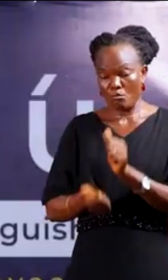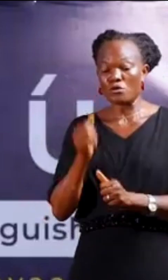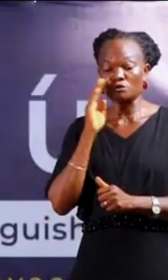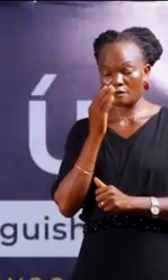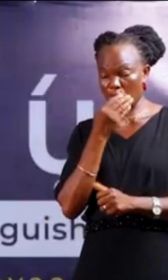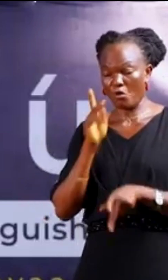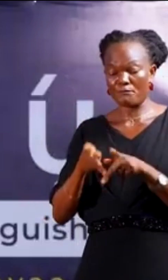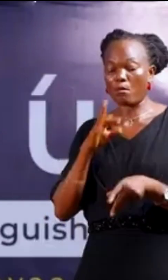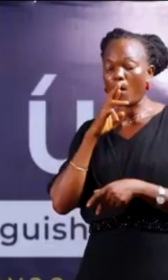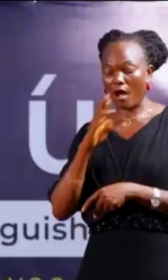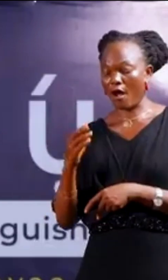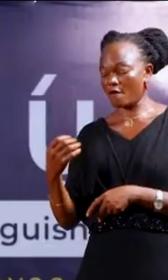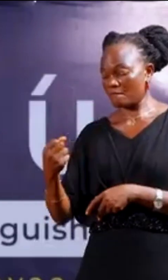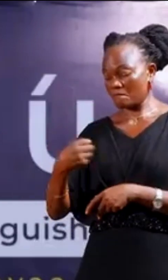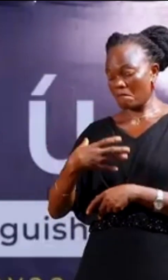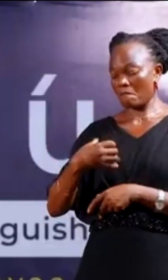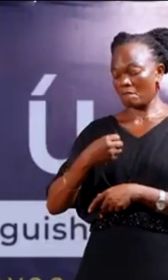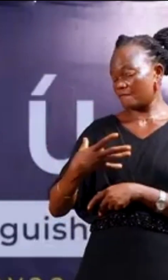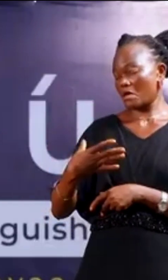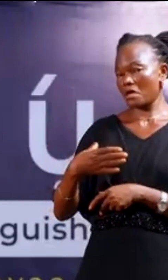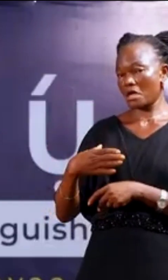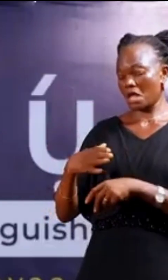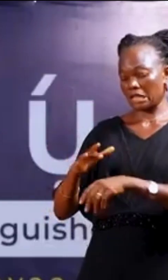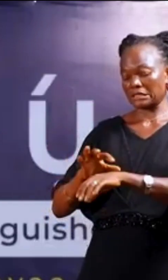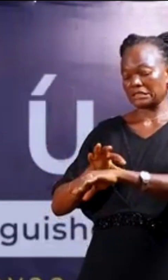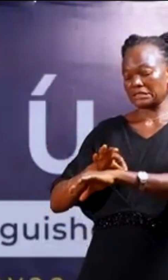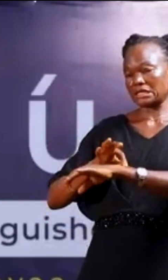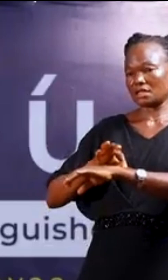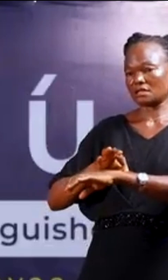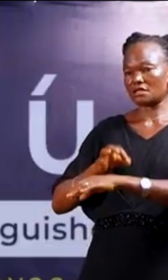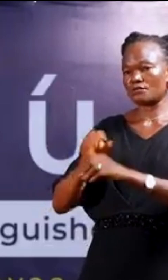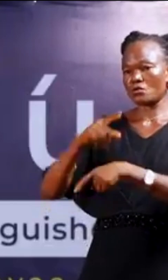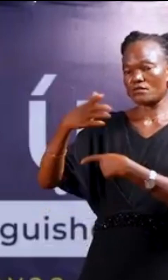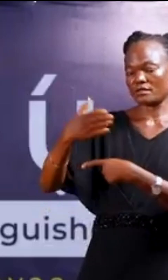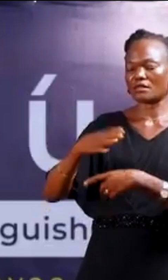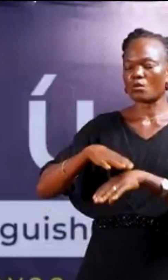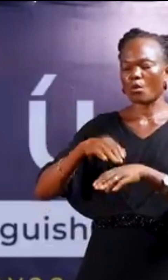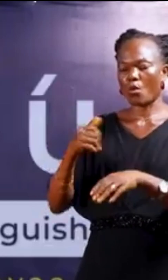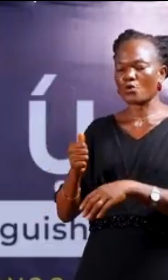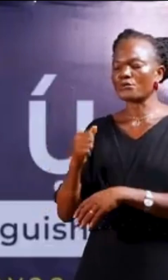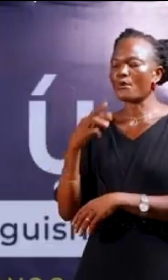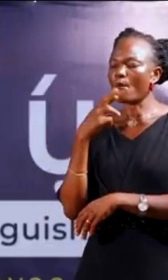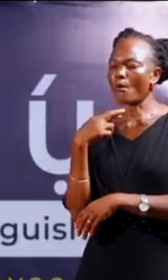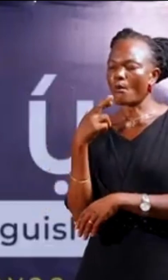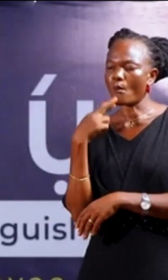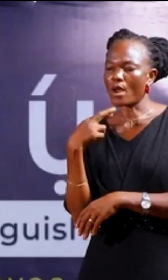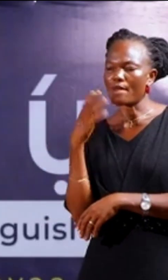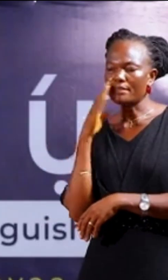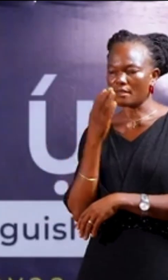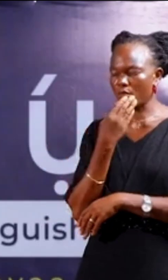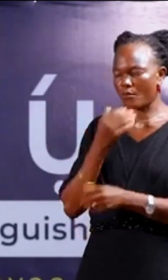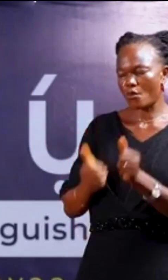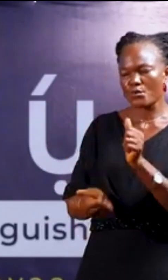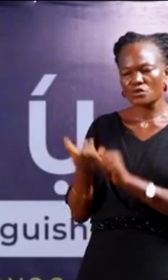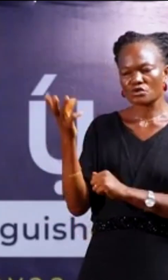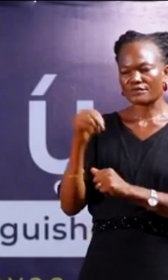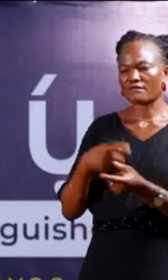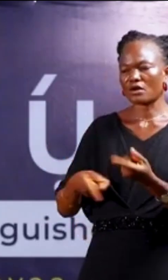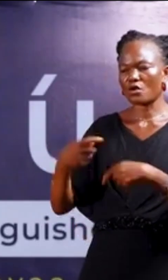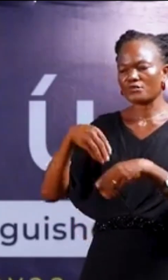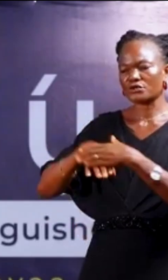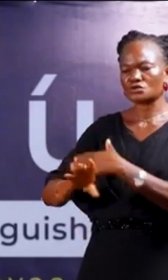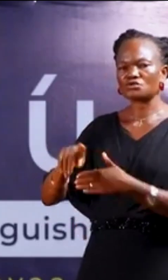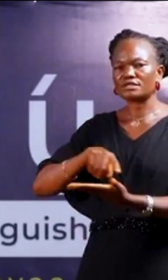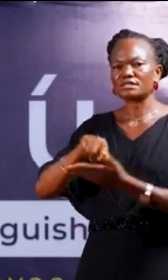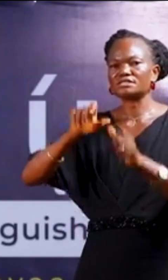That if you go to Jamaica today, you're fair-skinned, they call you Red Igbo. Because most of them who came into